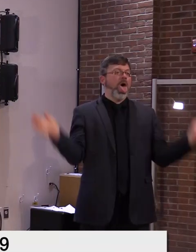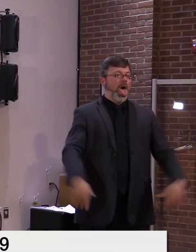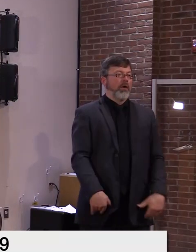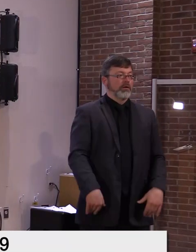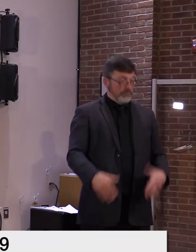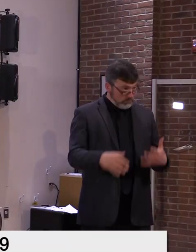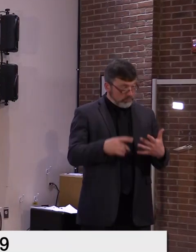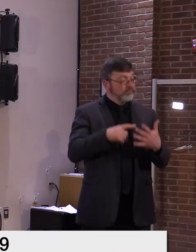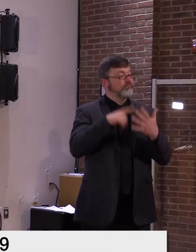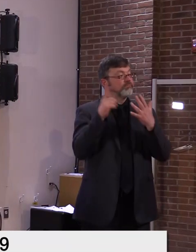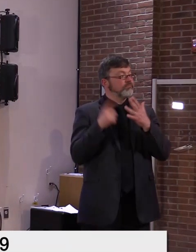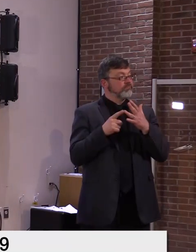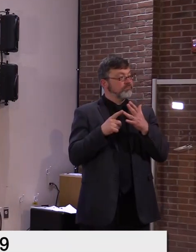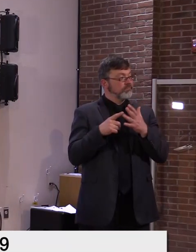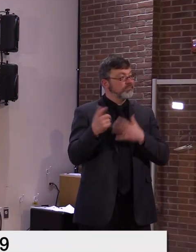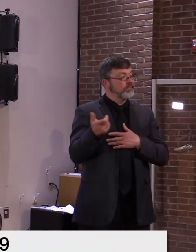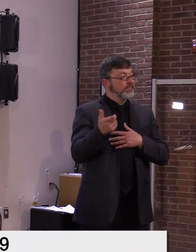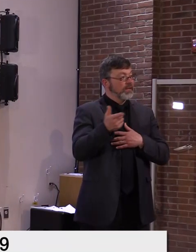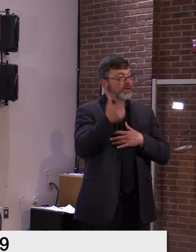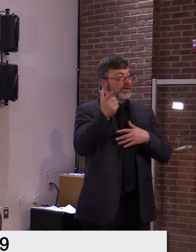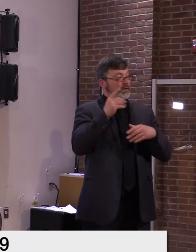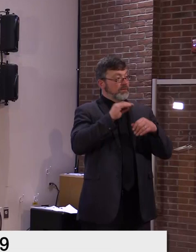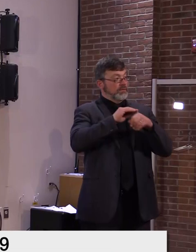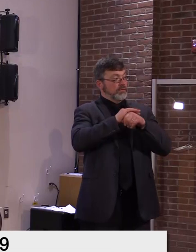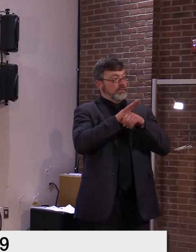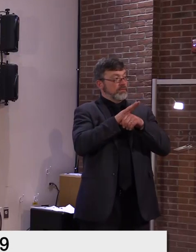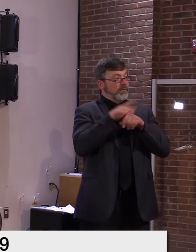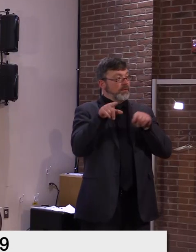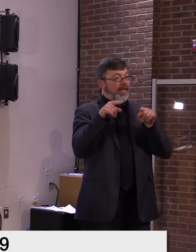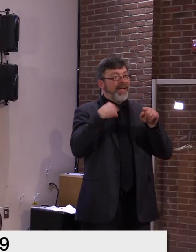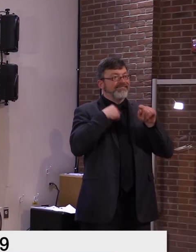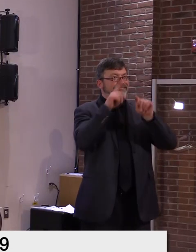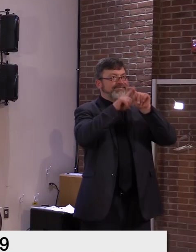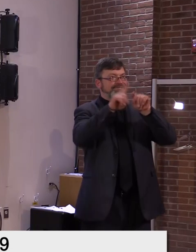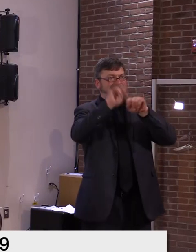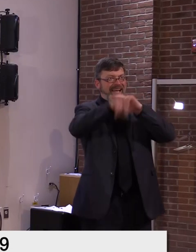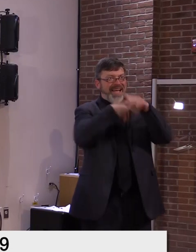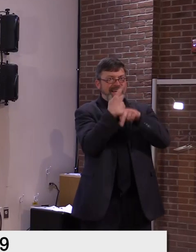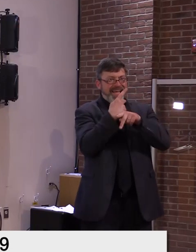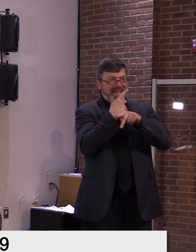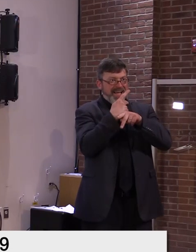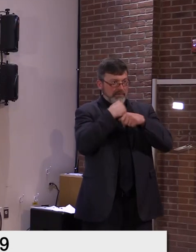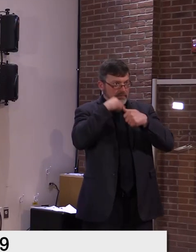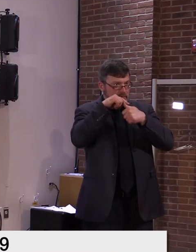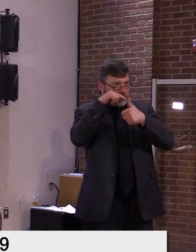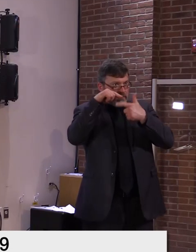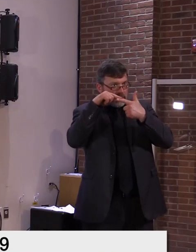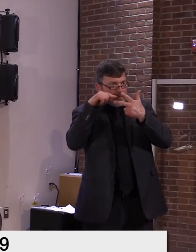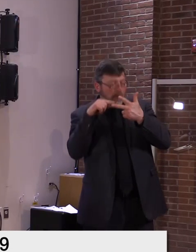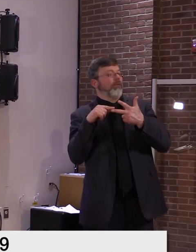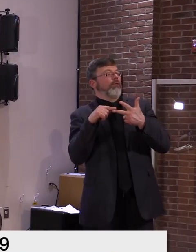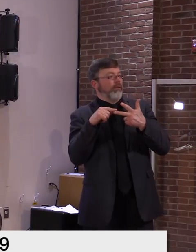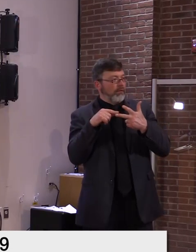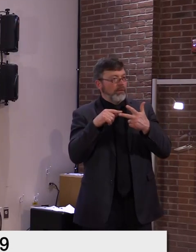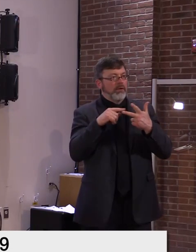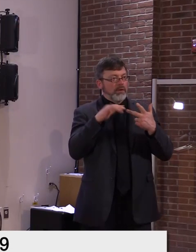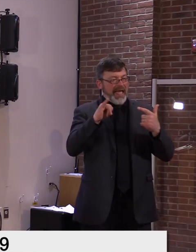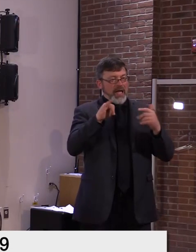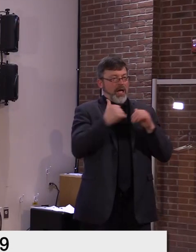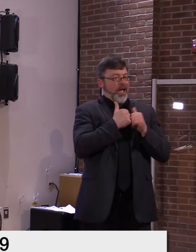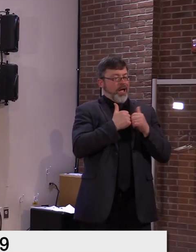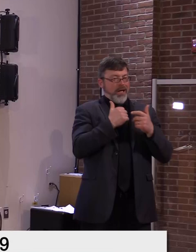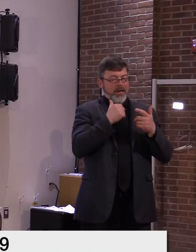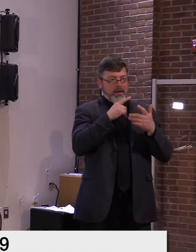concern, which do make the virus more transmissible from person to person. The variants we found in Vermont